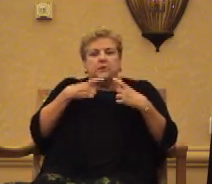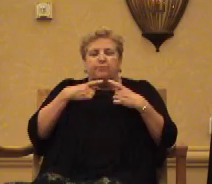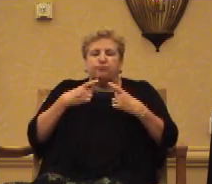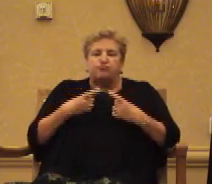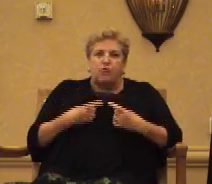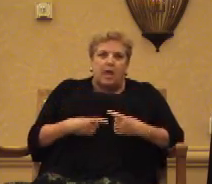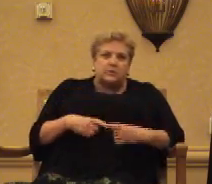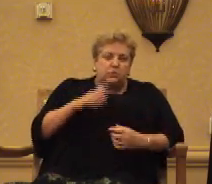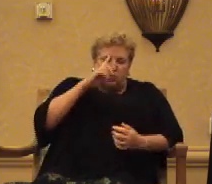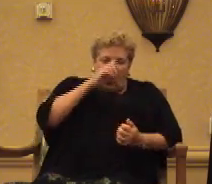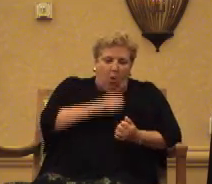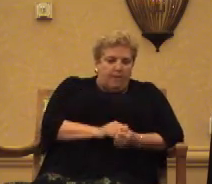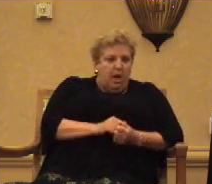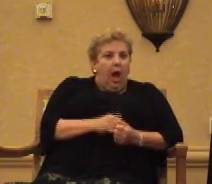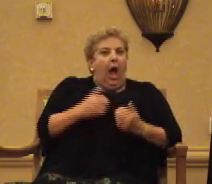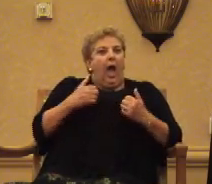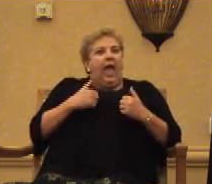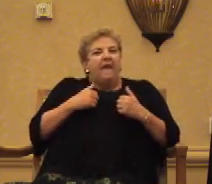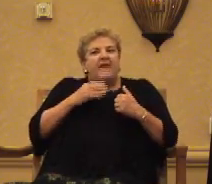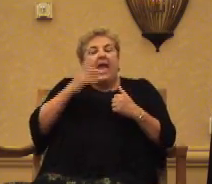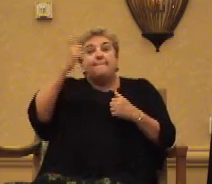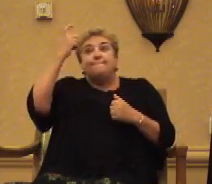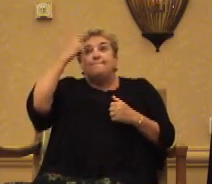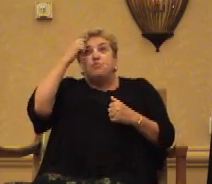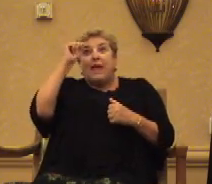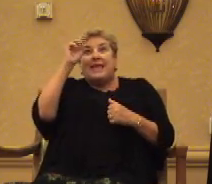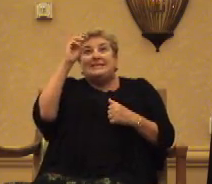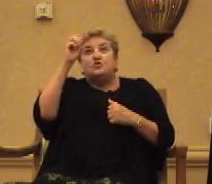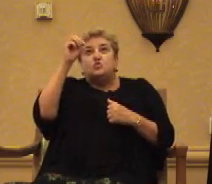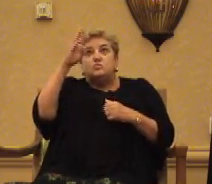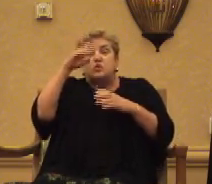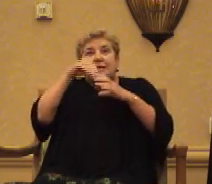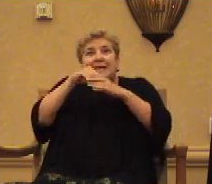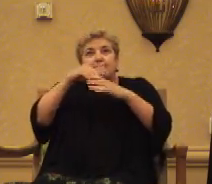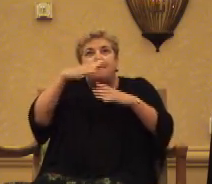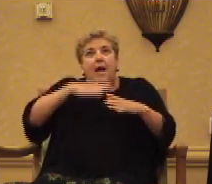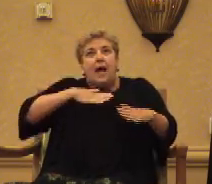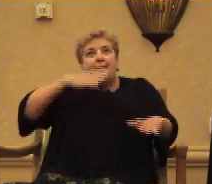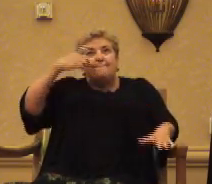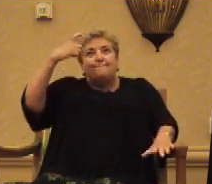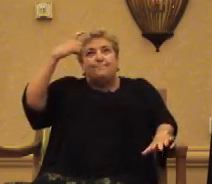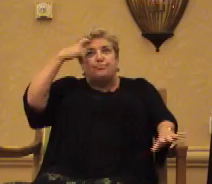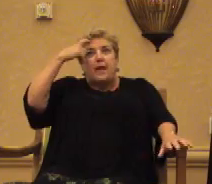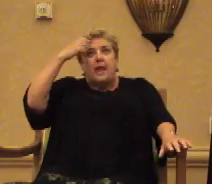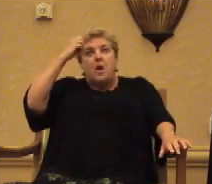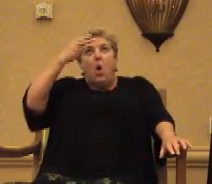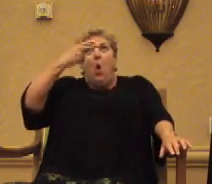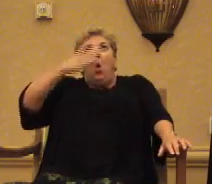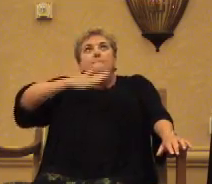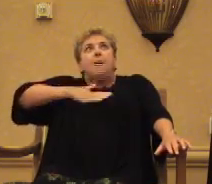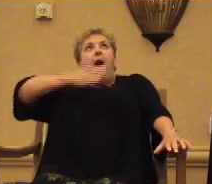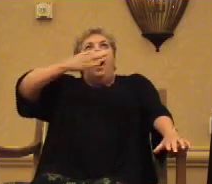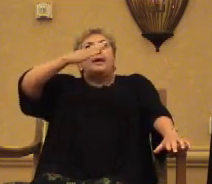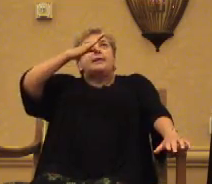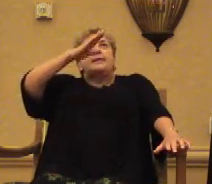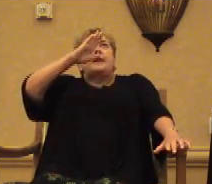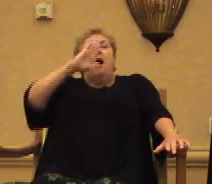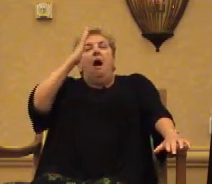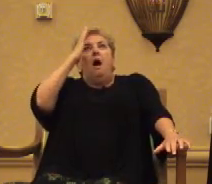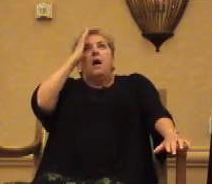a brain tumor pressing on my brain. Oh my God. It explained my whole life.